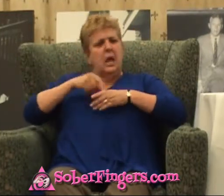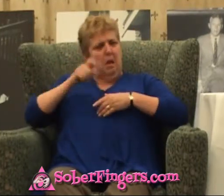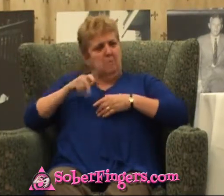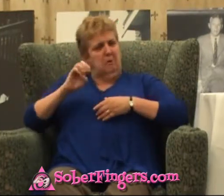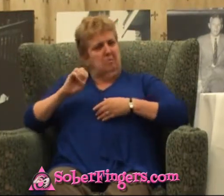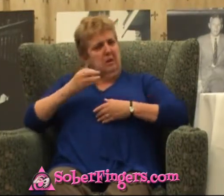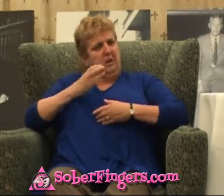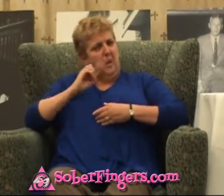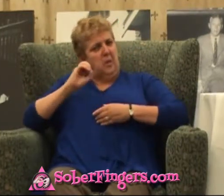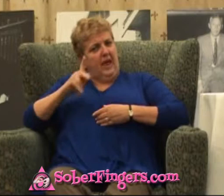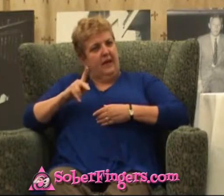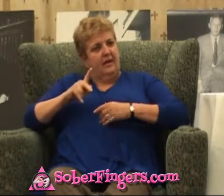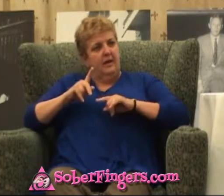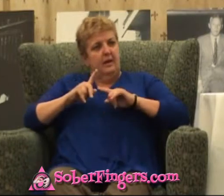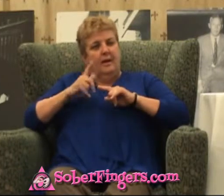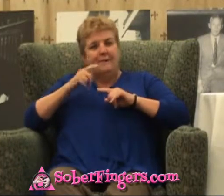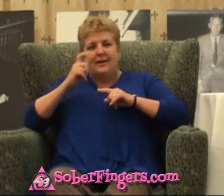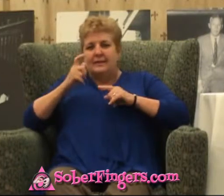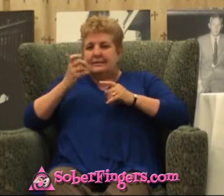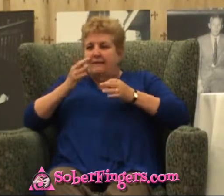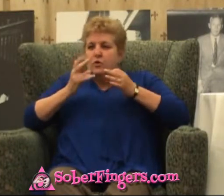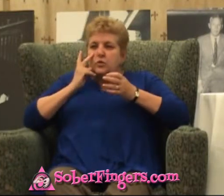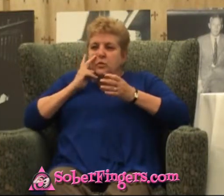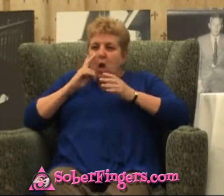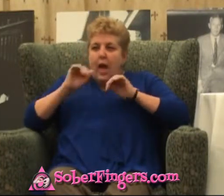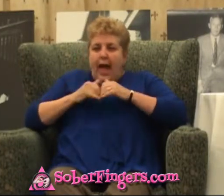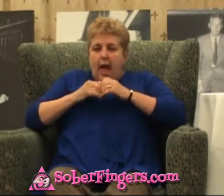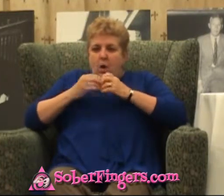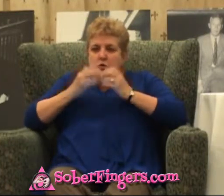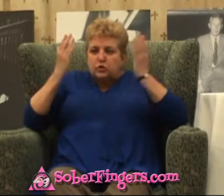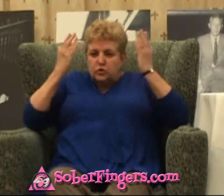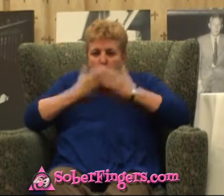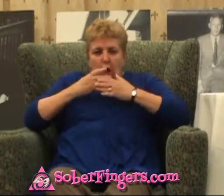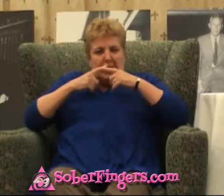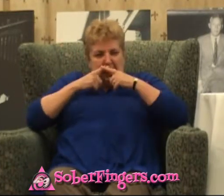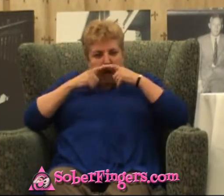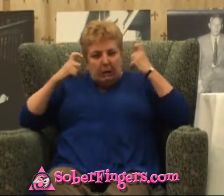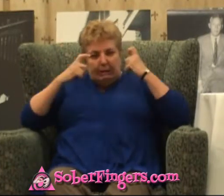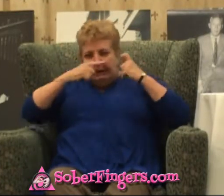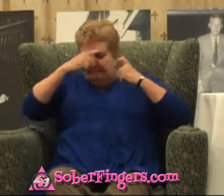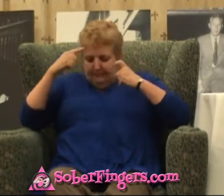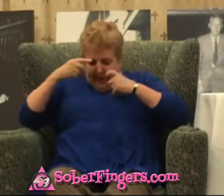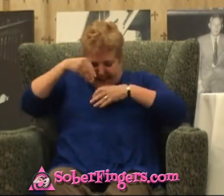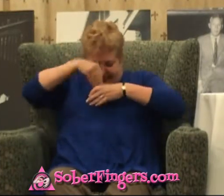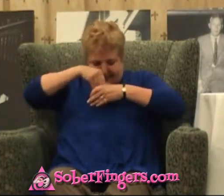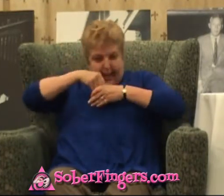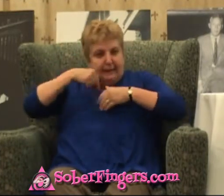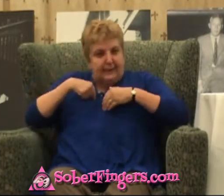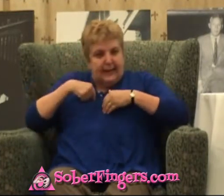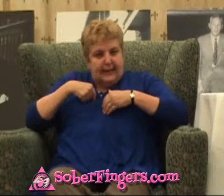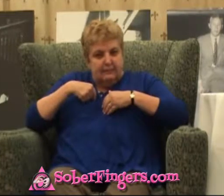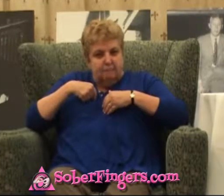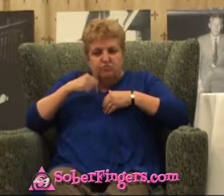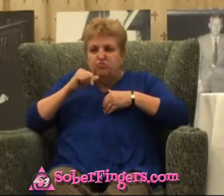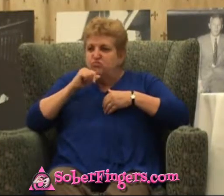how dark and how black, how ugly and broken it was inside of me, there's no way you would be around me. And it's with